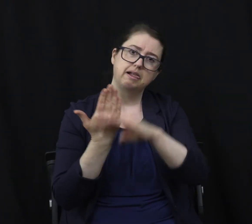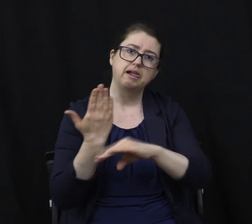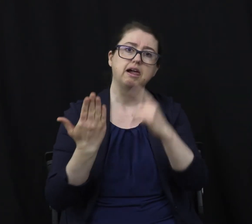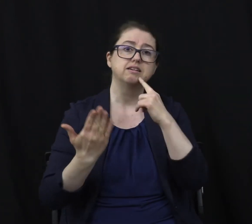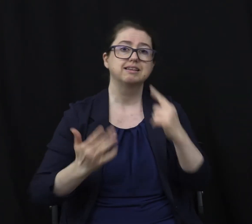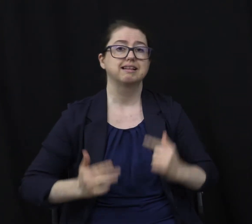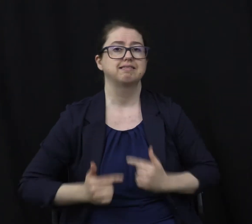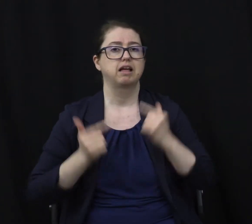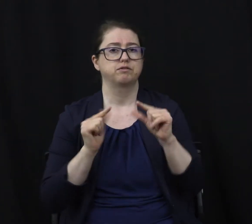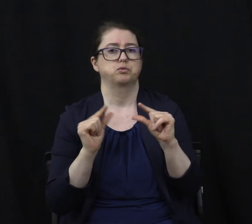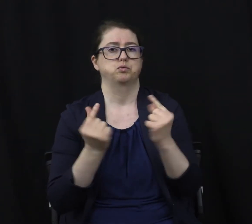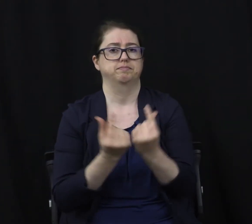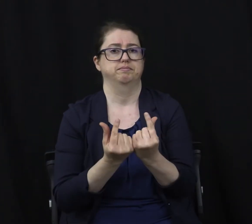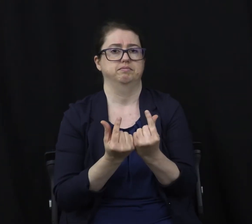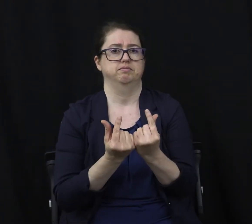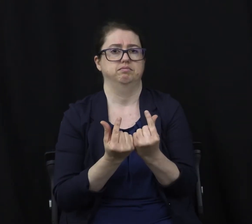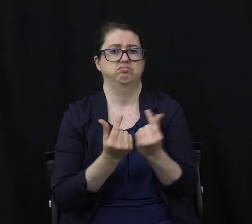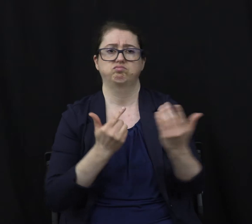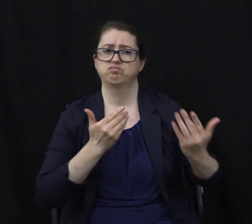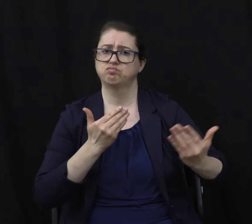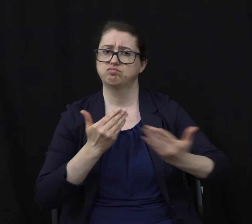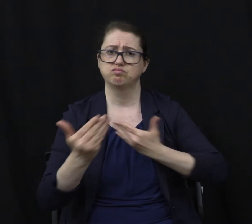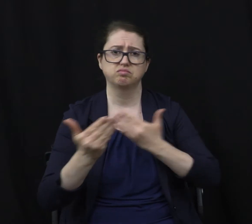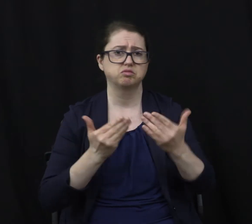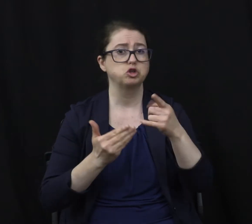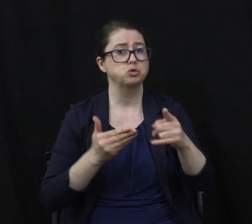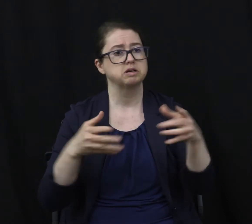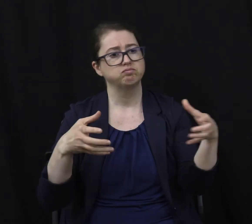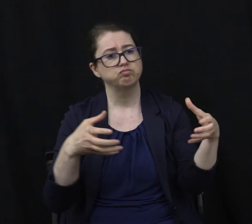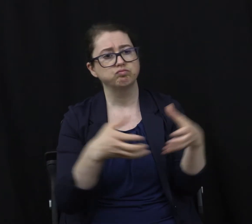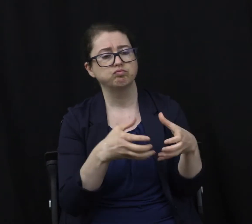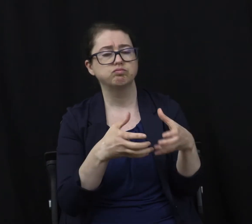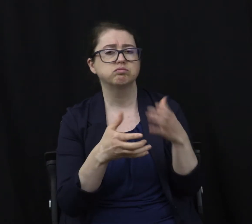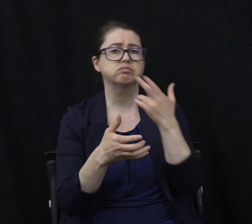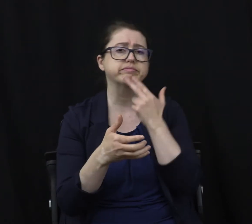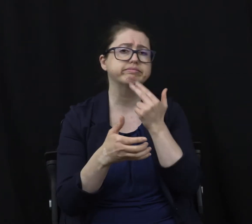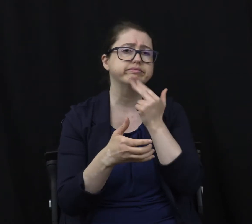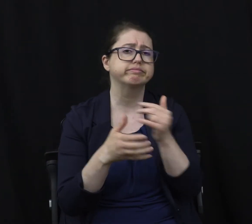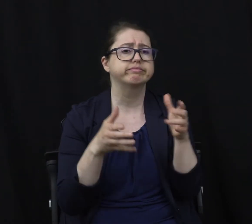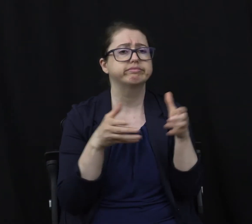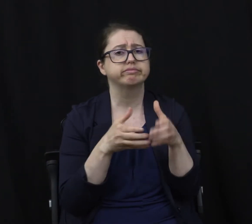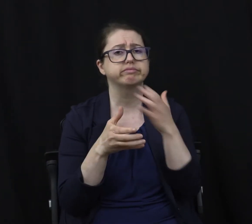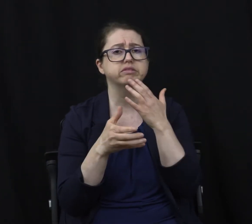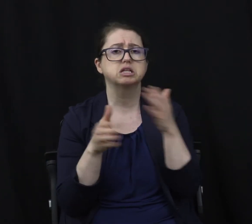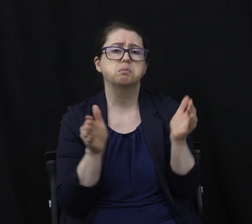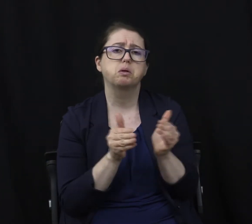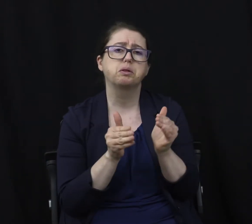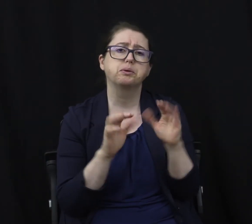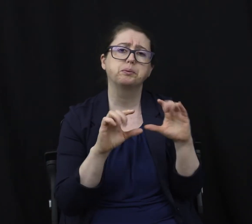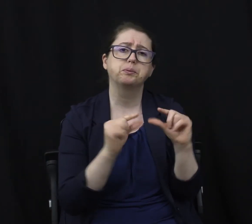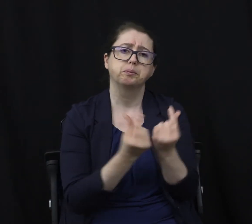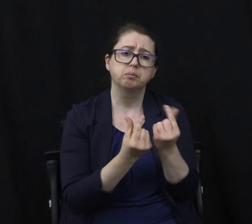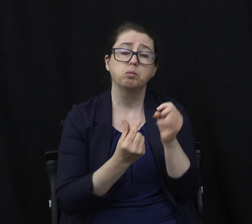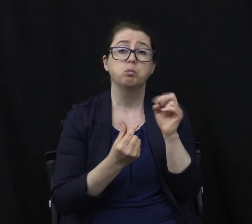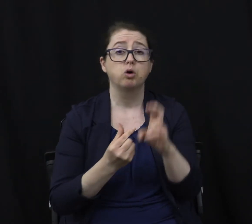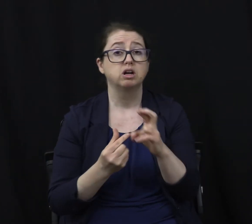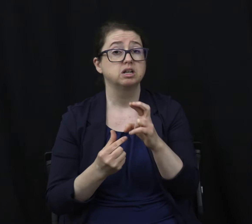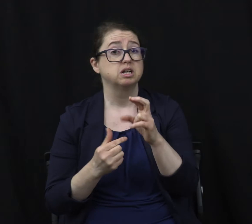Whether you are meeting with a small group, watching this by yourself, or maybe you're joining us over a Zoom